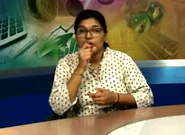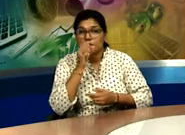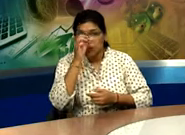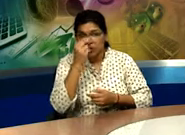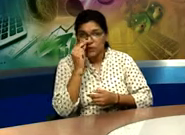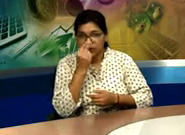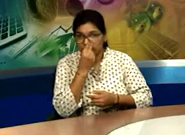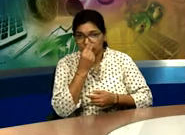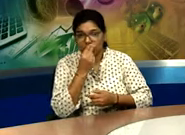now.